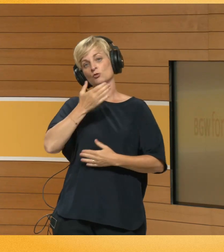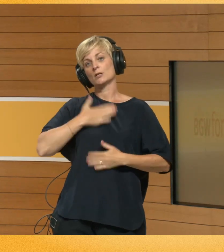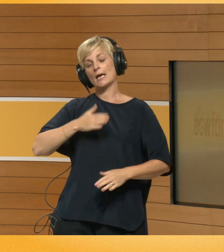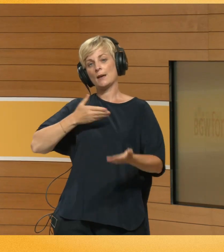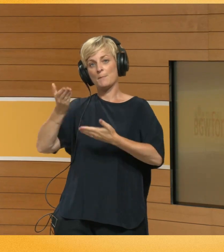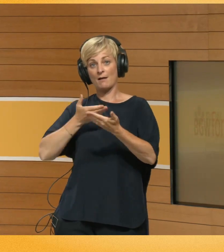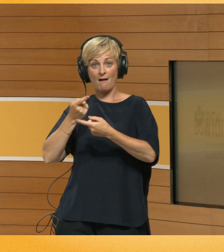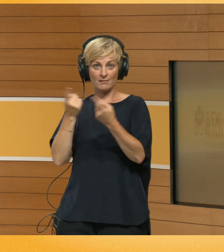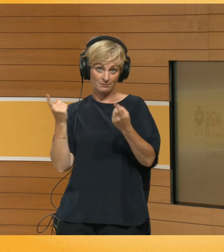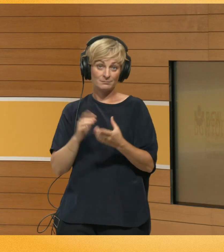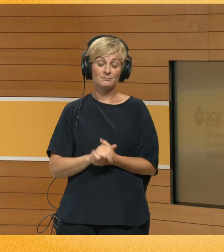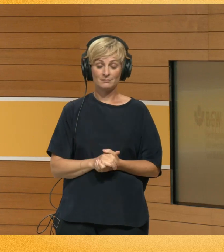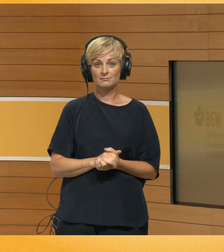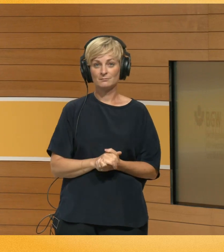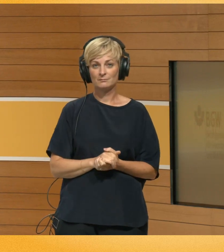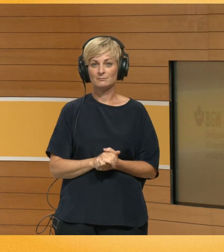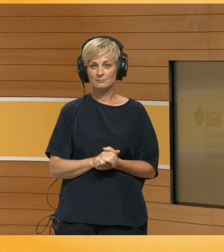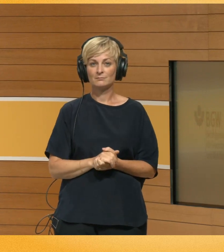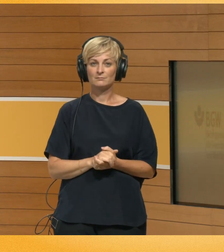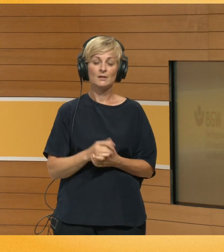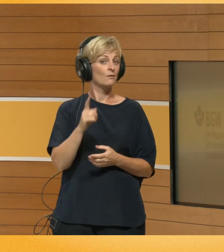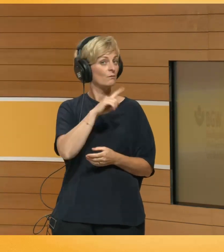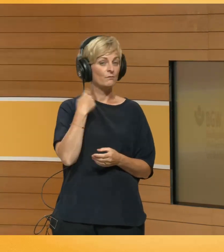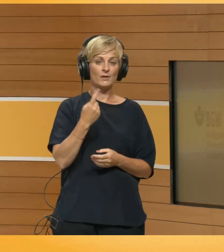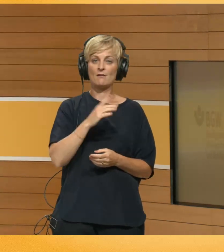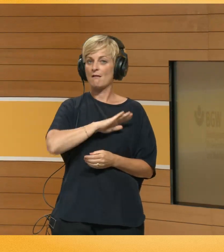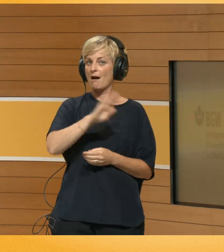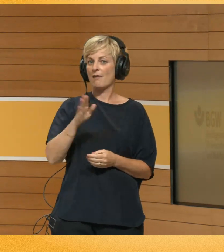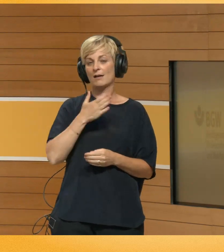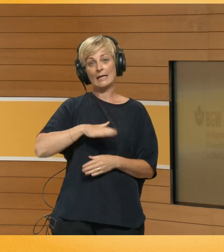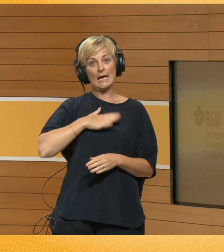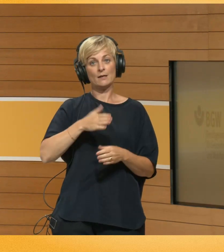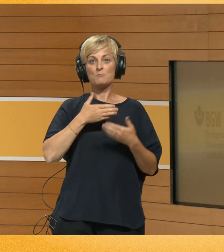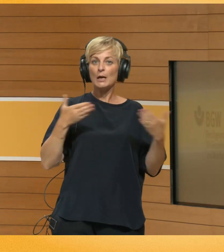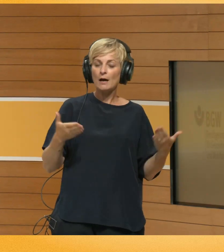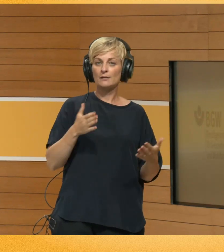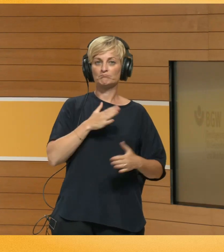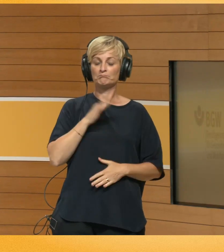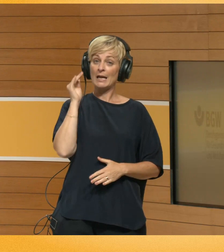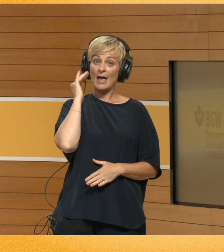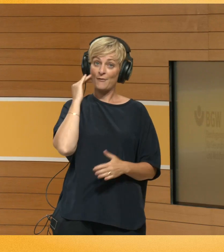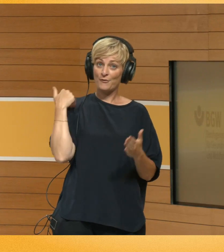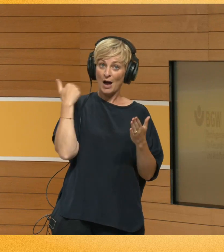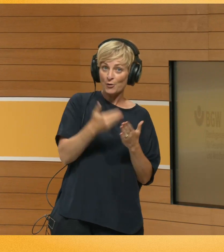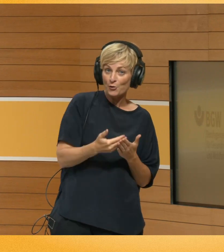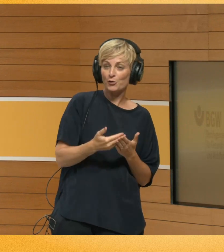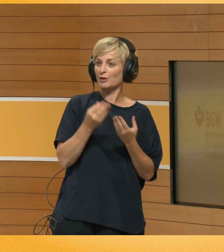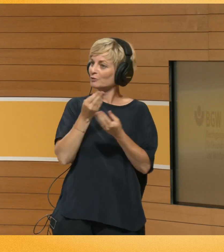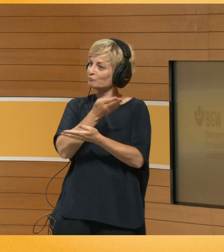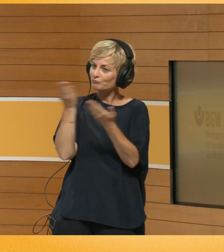can do this. We're more than welcome to also share experiences and hands-on, of course. Okay, yeah. Thank you so